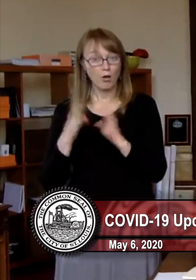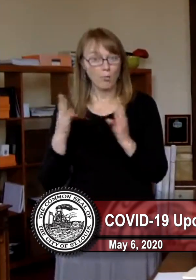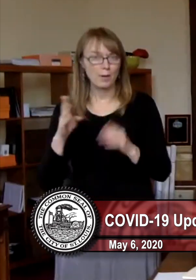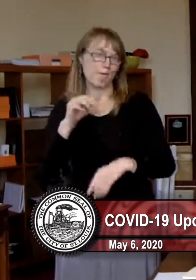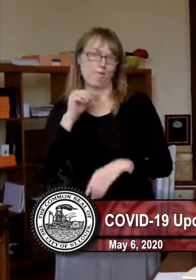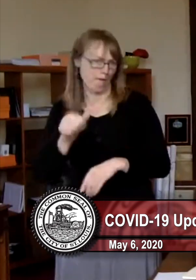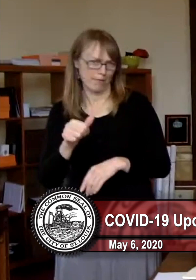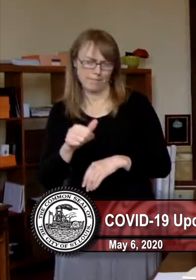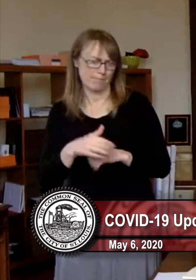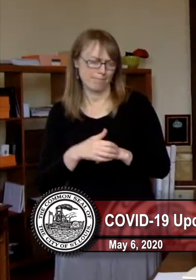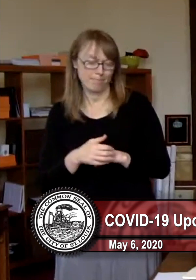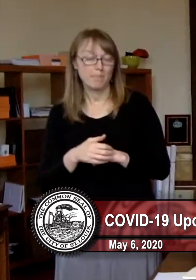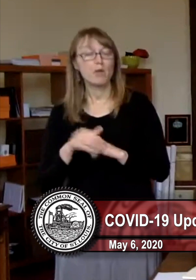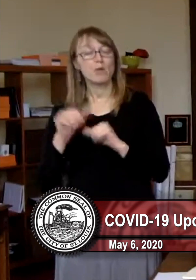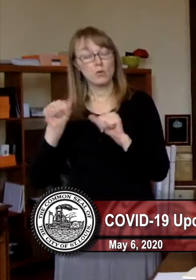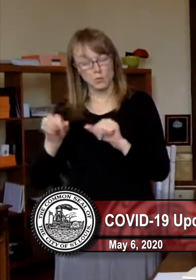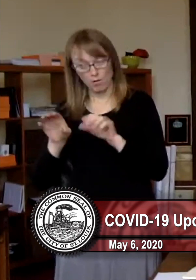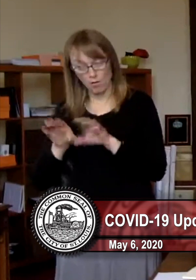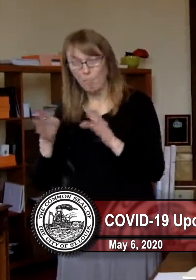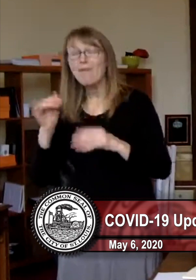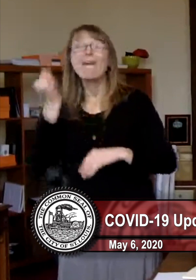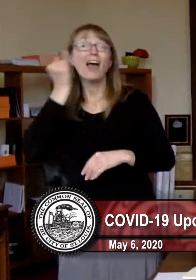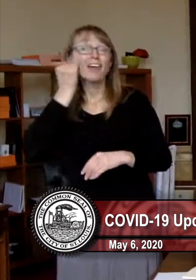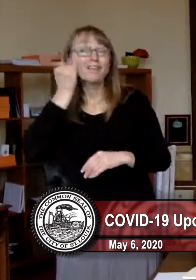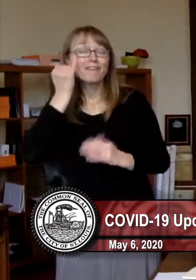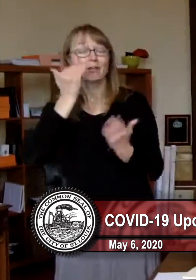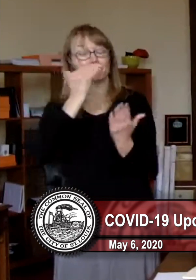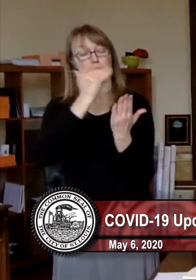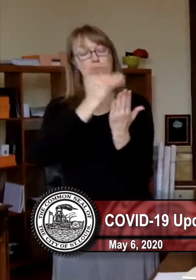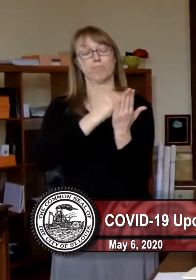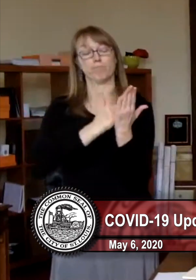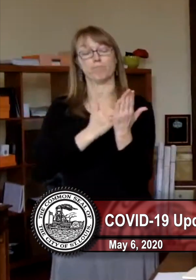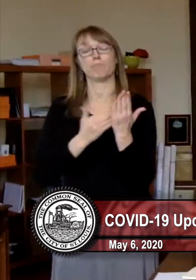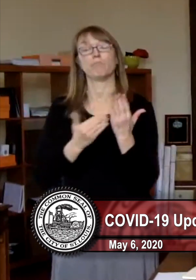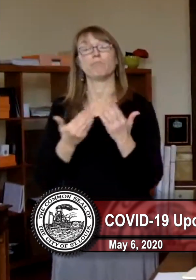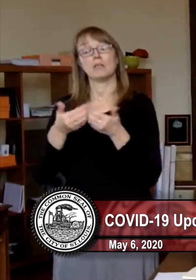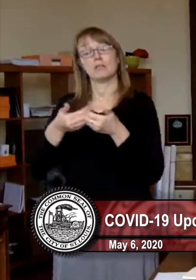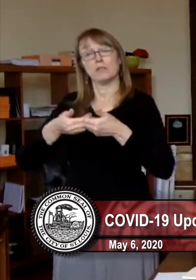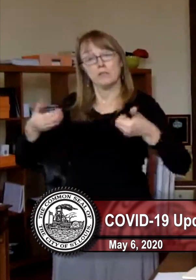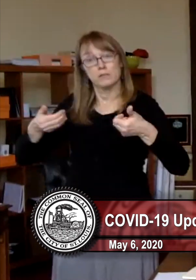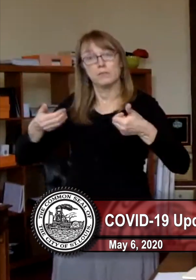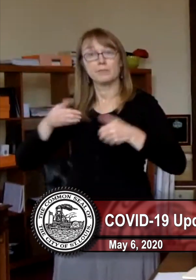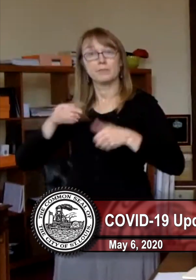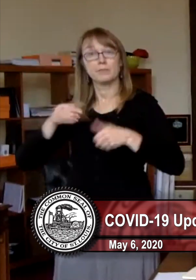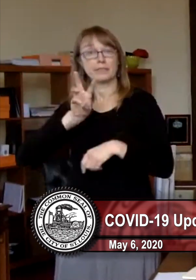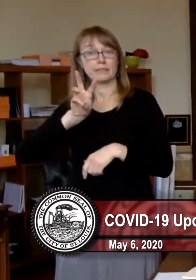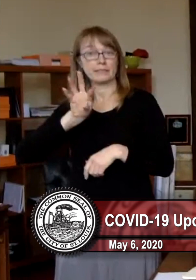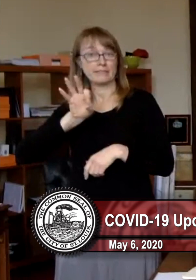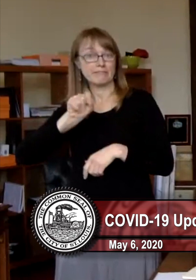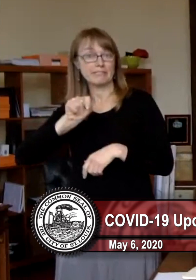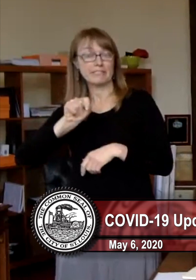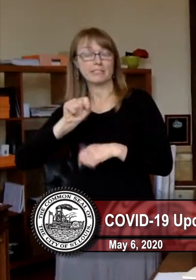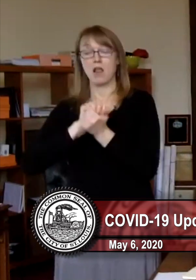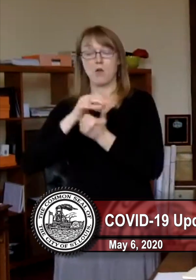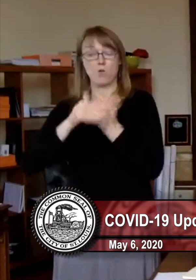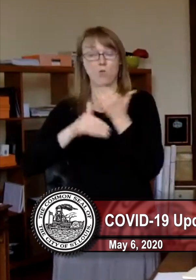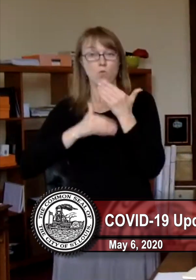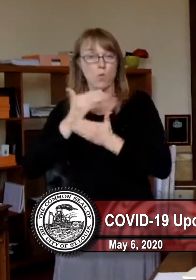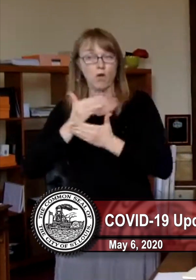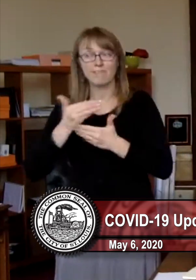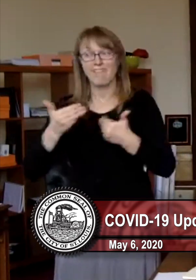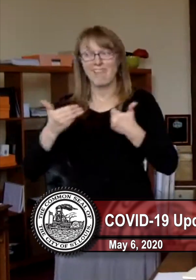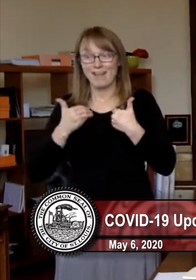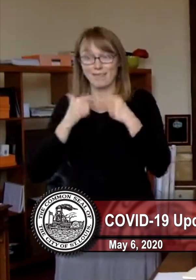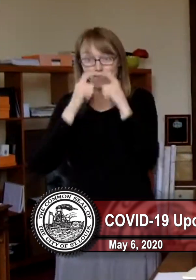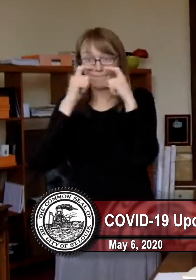masks, social distancing, hand wash, all of the sorts of provisions. We